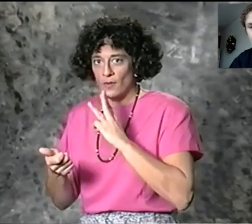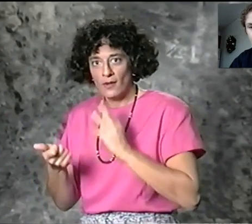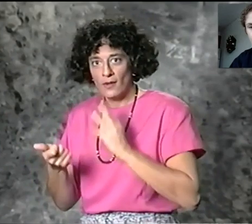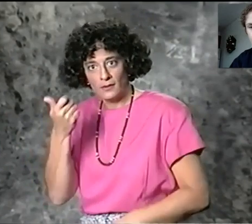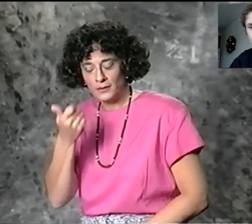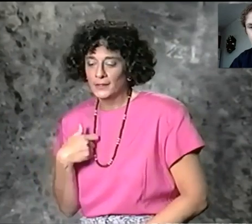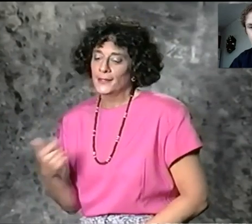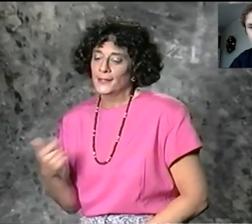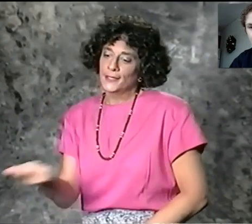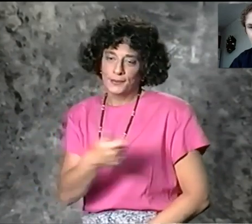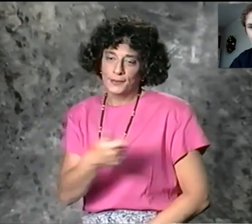relieved. Thanks, water.